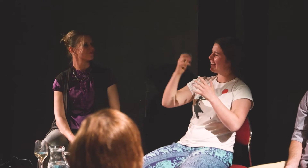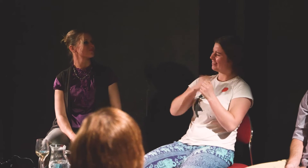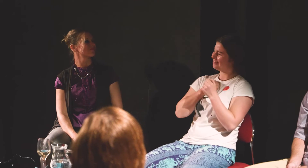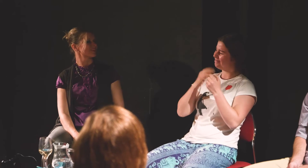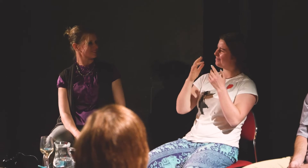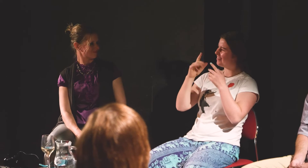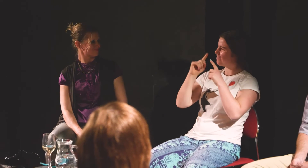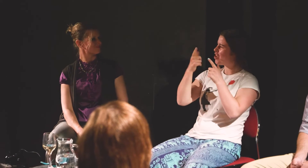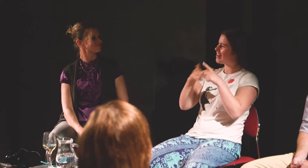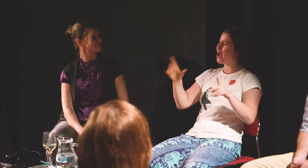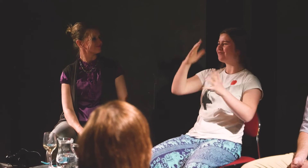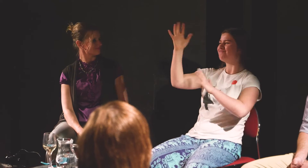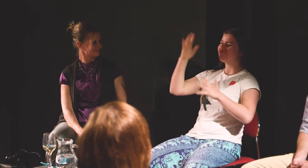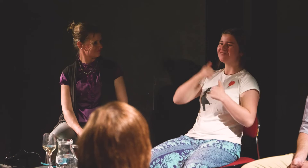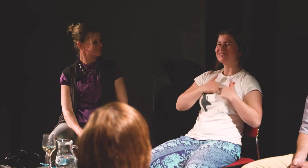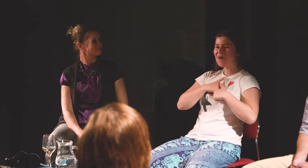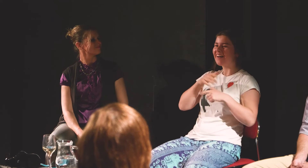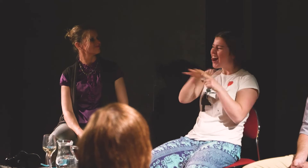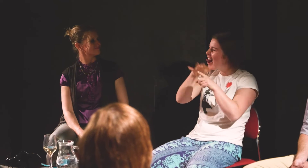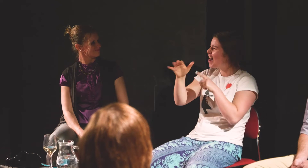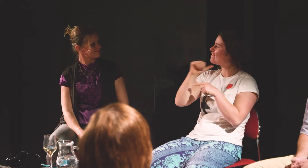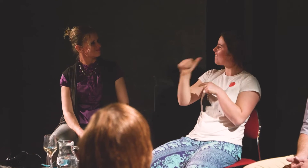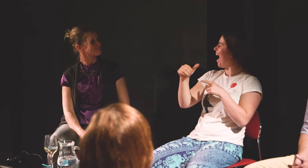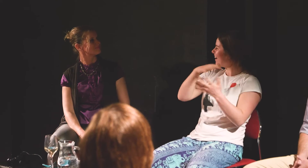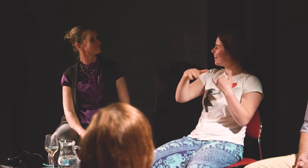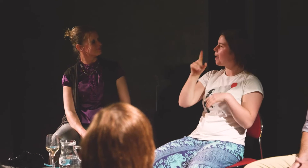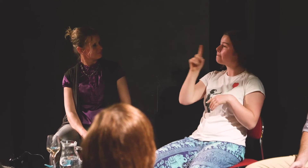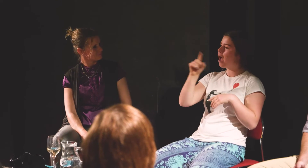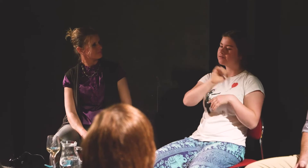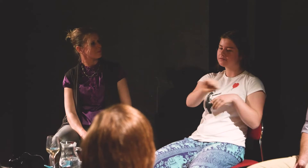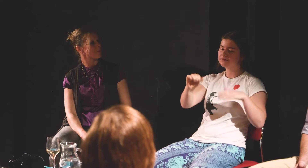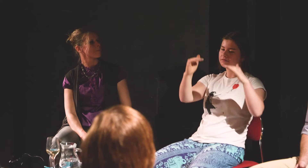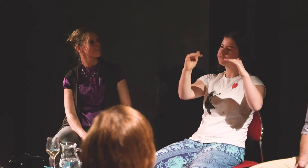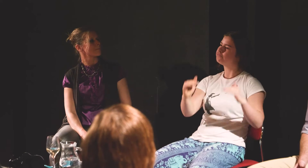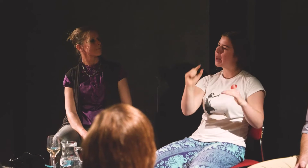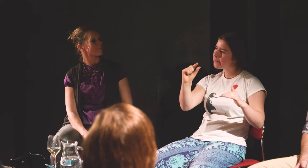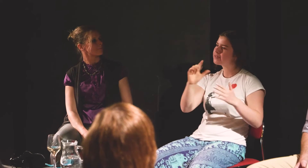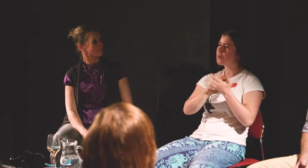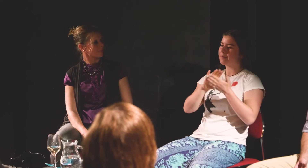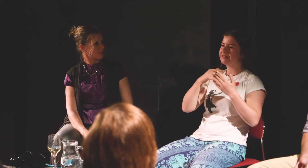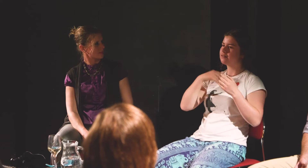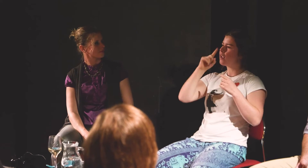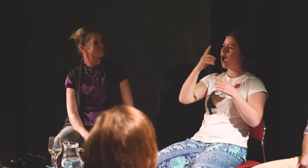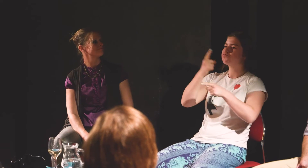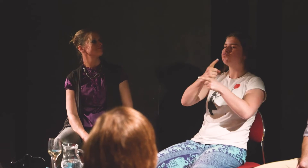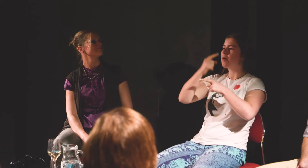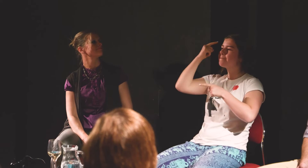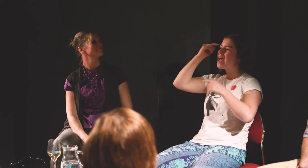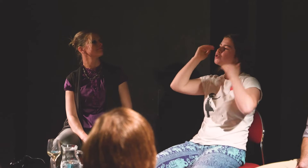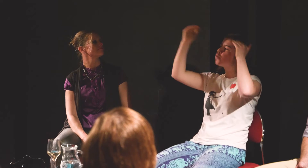a lot of other kids there, and we would do lots of signing in my first language. We'd tease each other a lot. But I felt like those children were